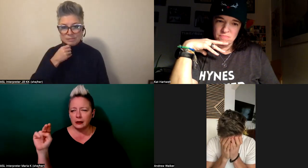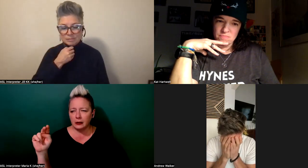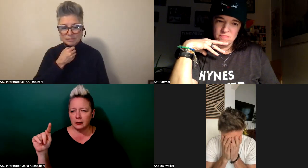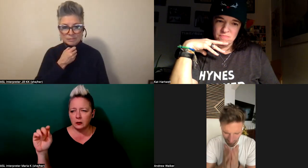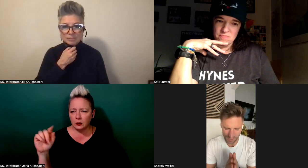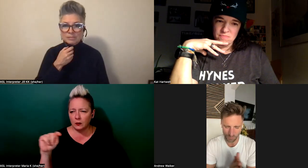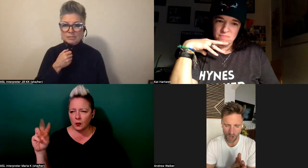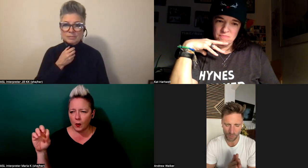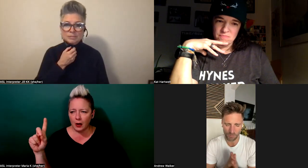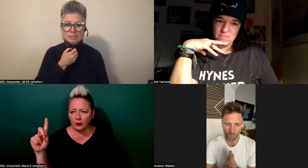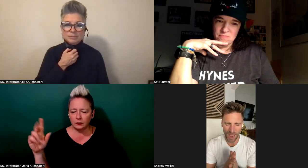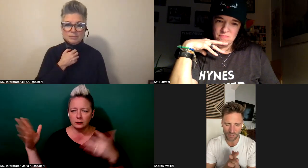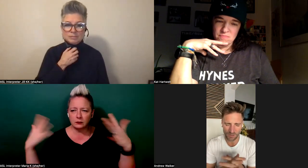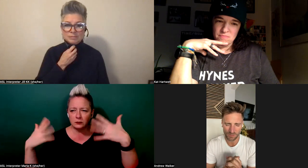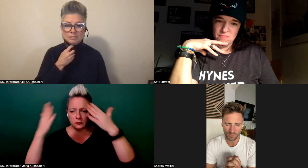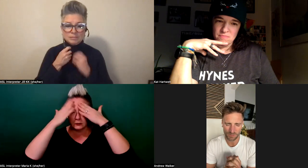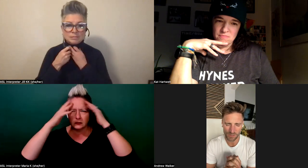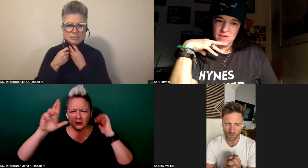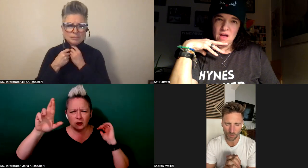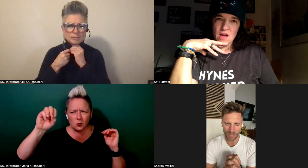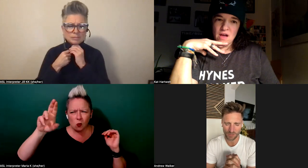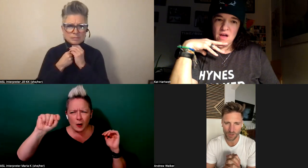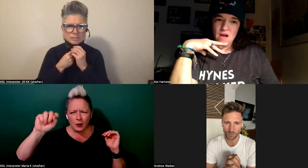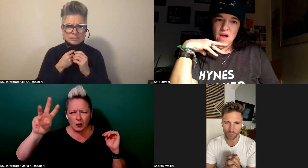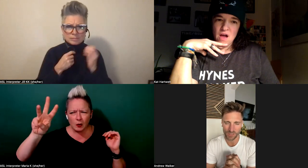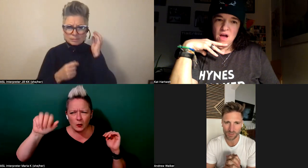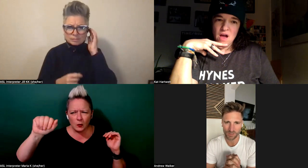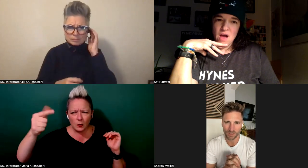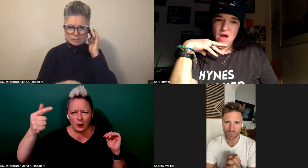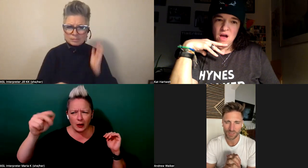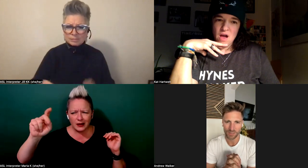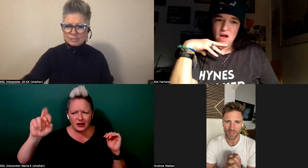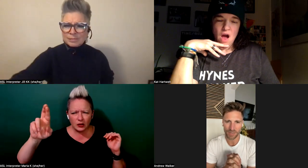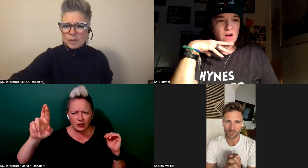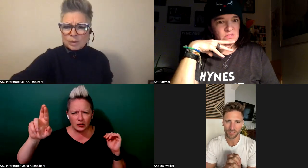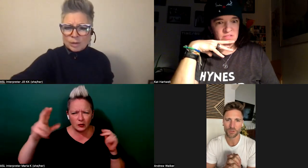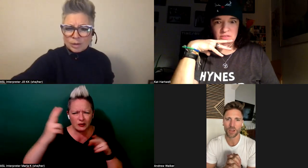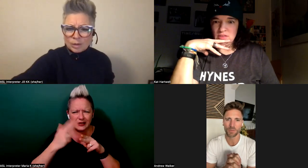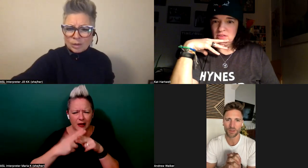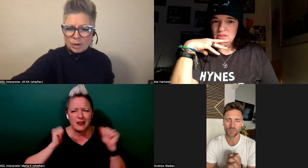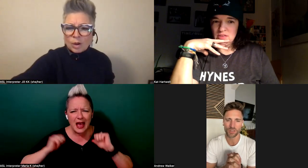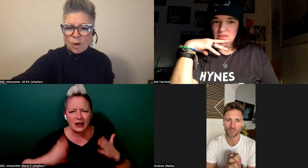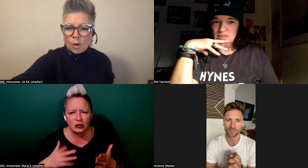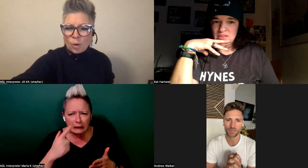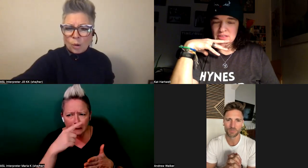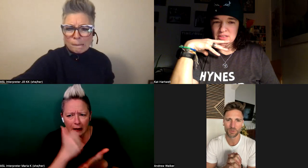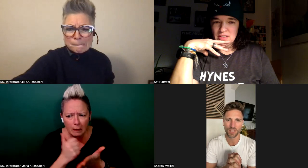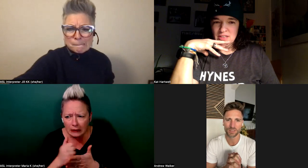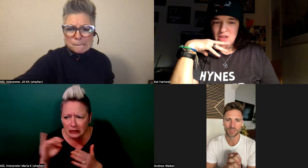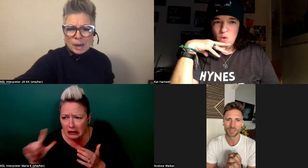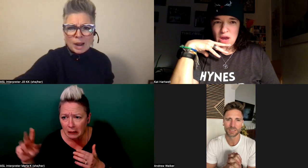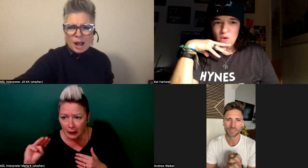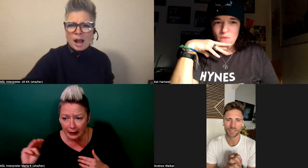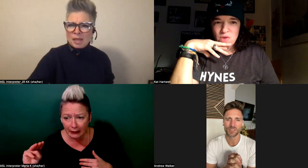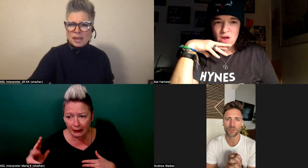oh my gosh, I'm blanking on his name. Robert Wagner. Is it Robert Wagner? No, was it? the actor. Can you help me out, Jill,